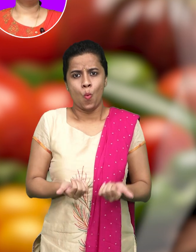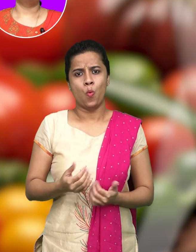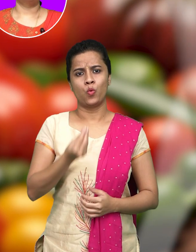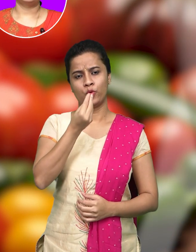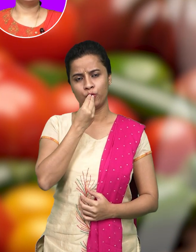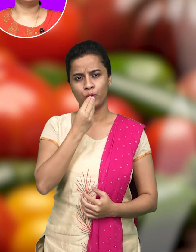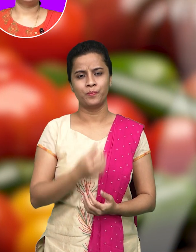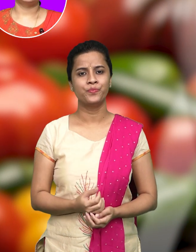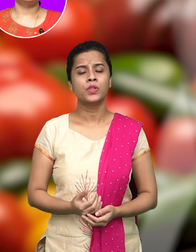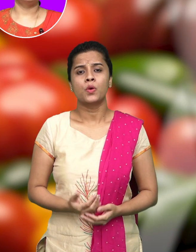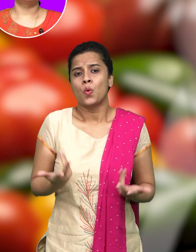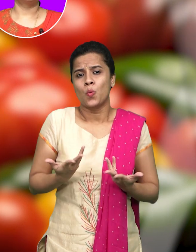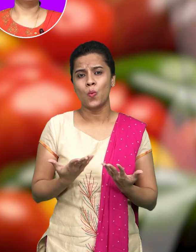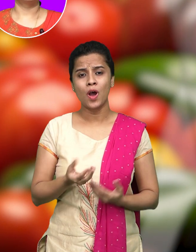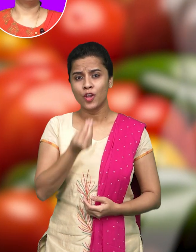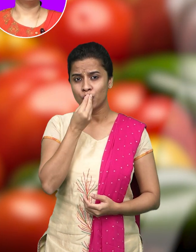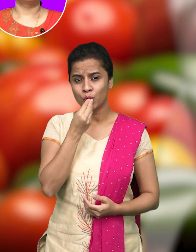Why is food essential?